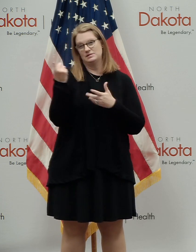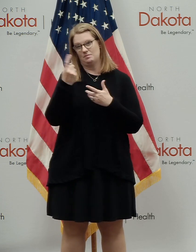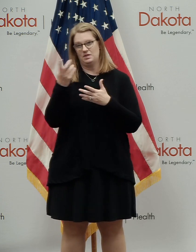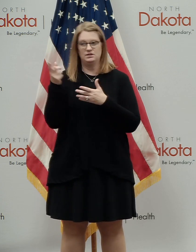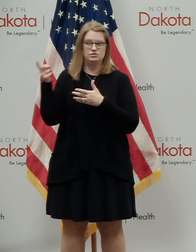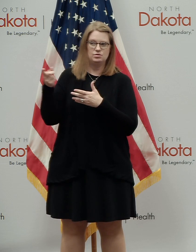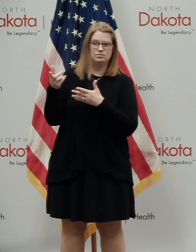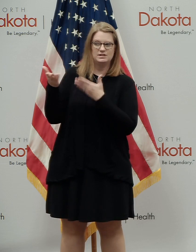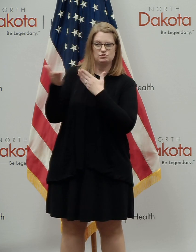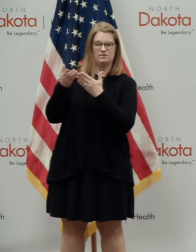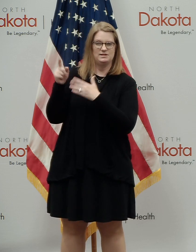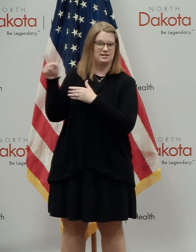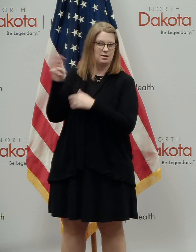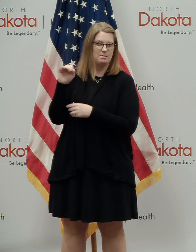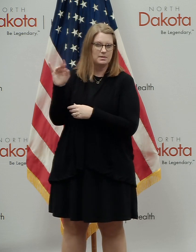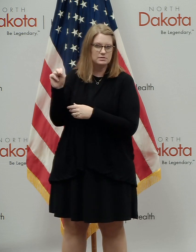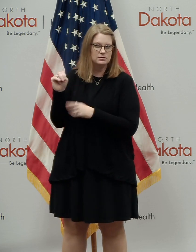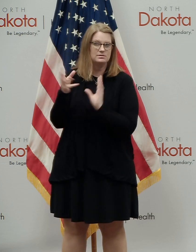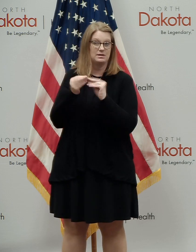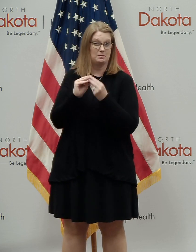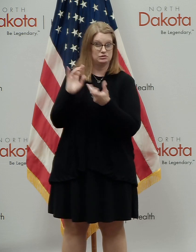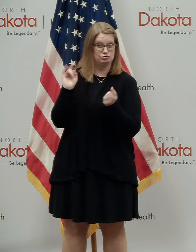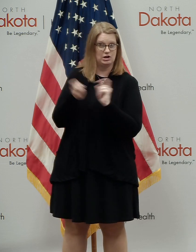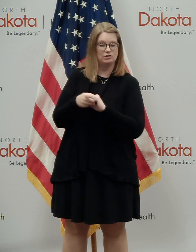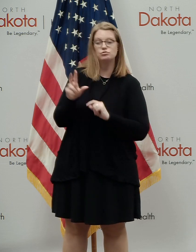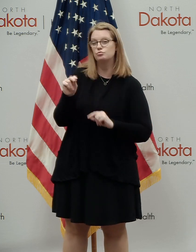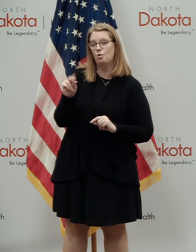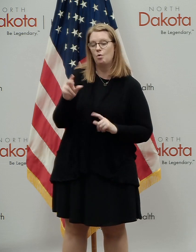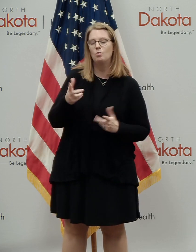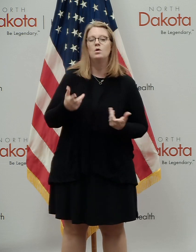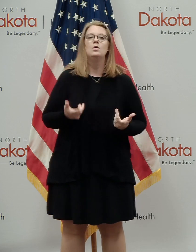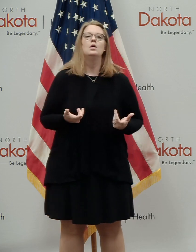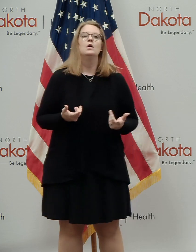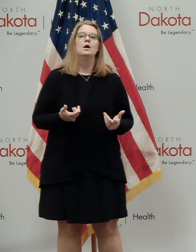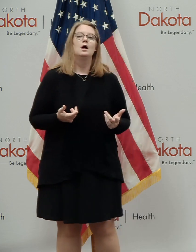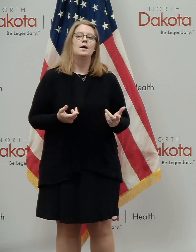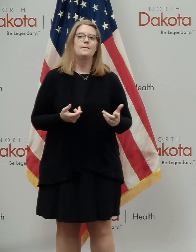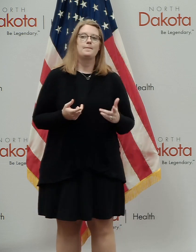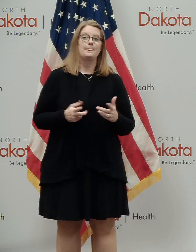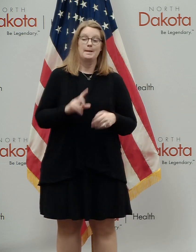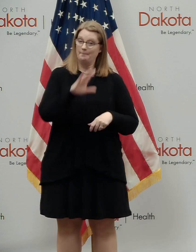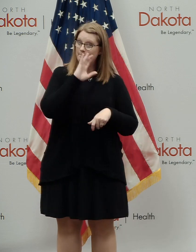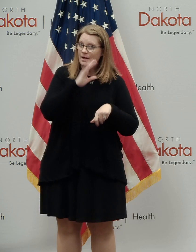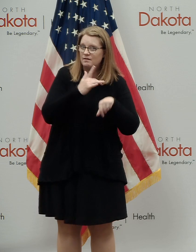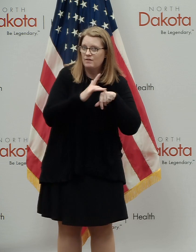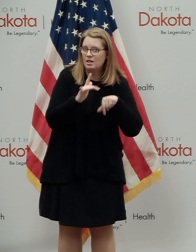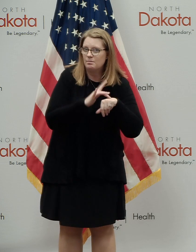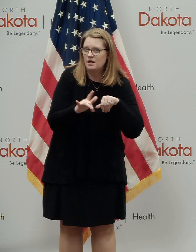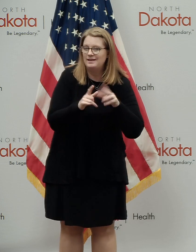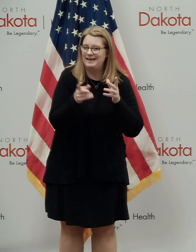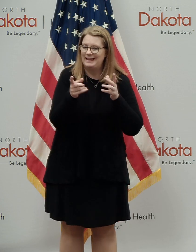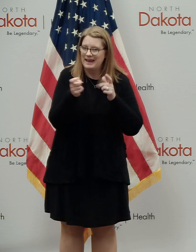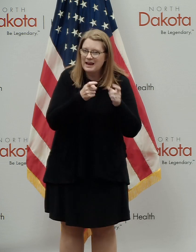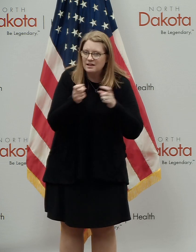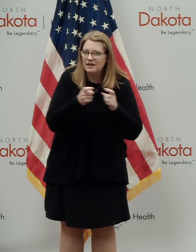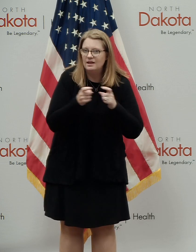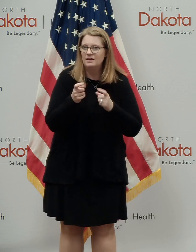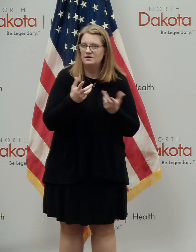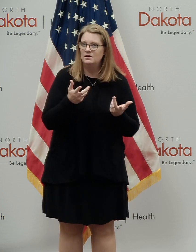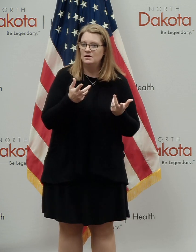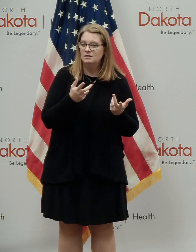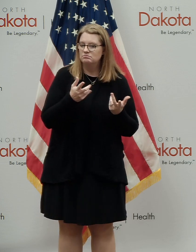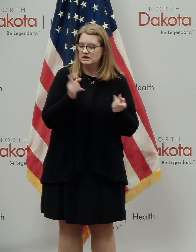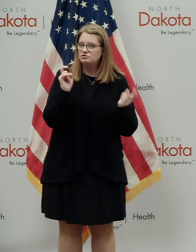Minnesota. And so those numbers haven't changed. If you look about how we manage capacity, that has changed